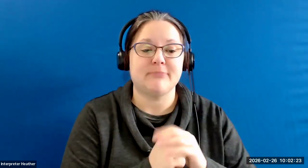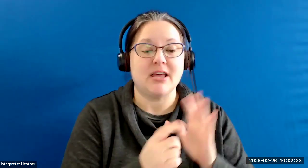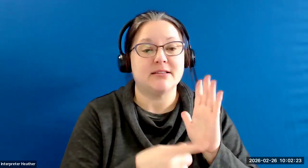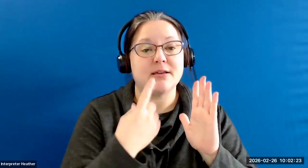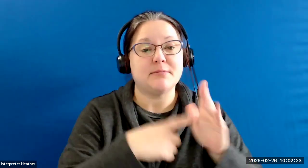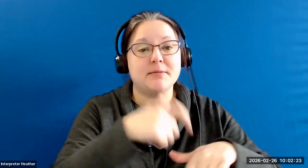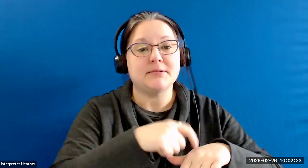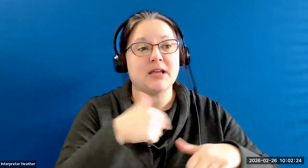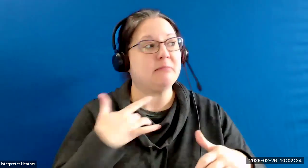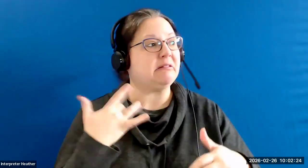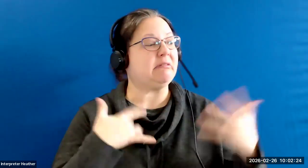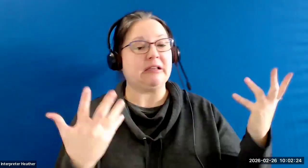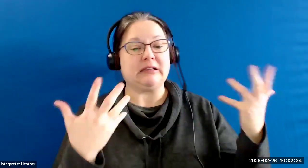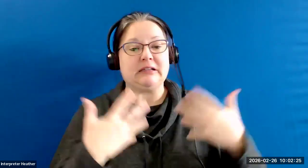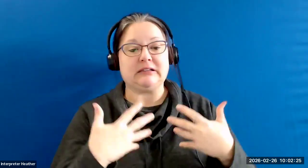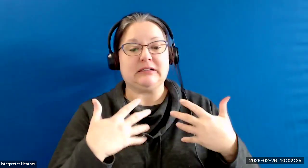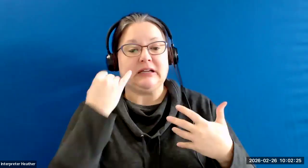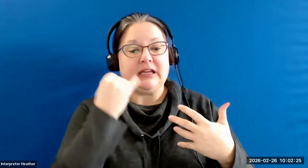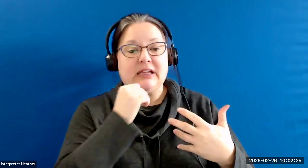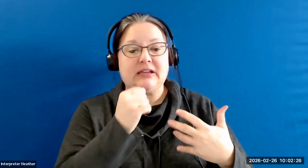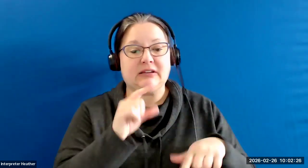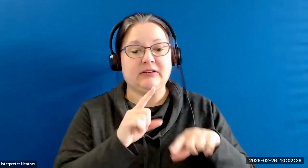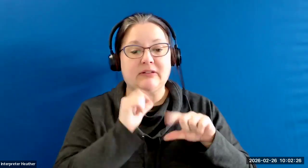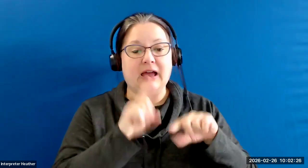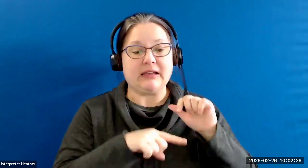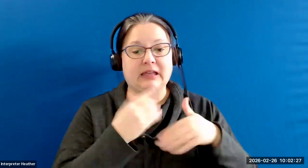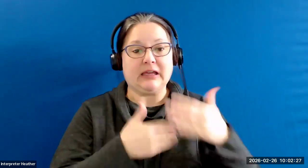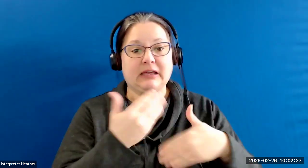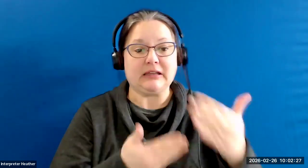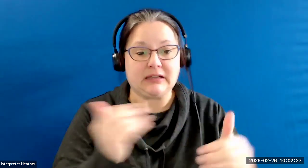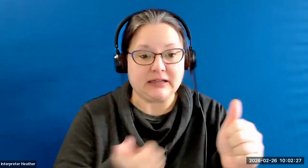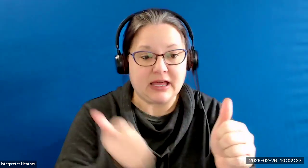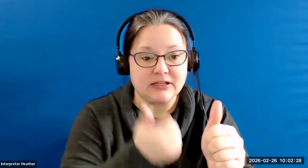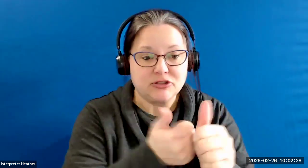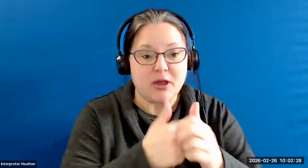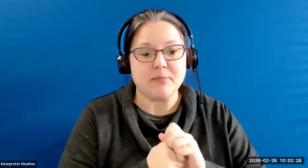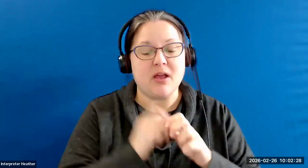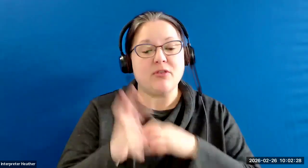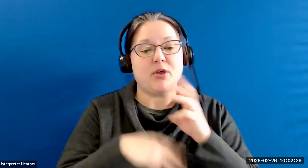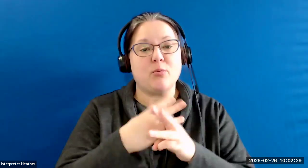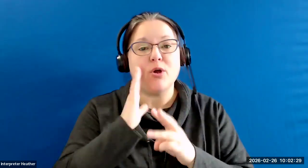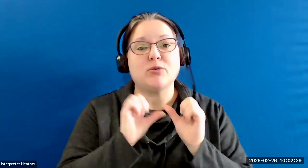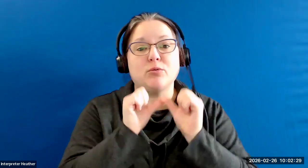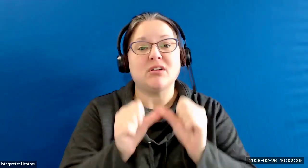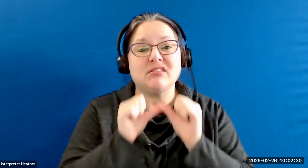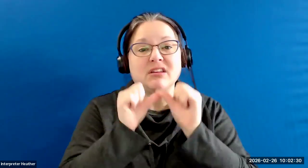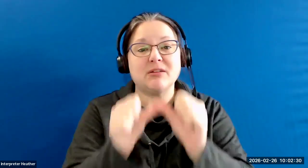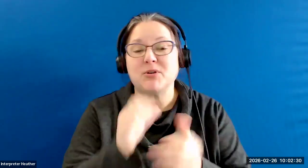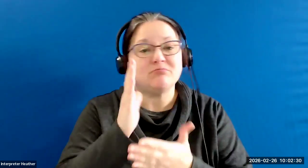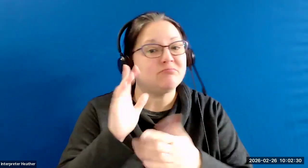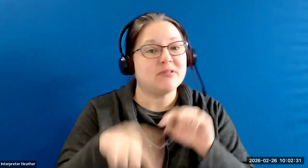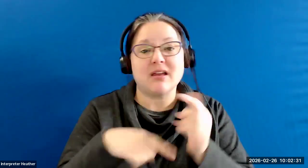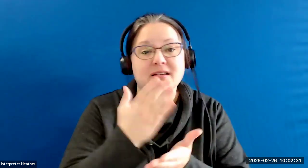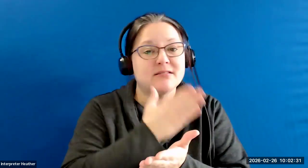you behind if you can stand the pace. The world keeps on spinning, can't stop it if